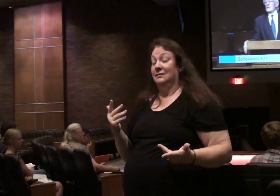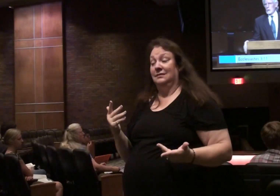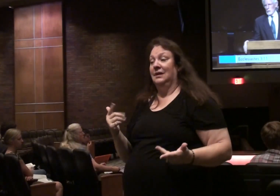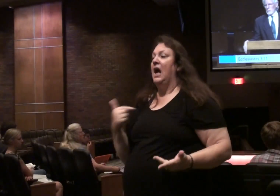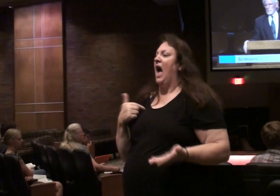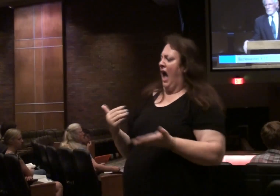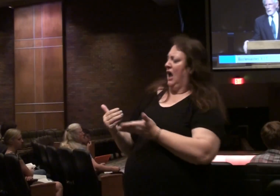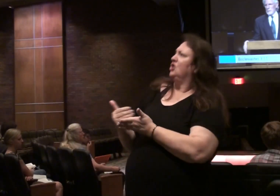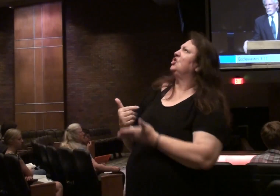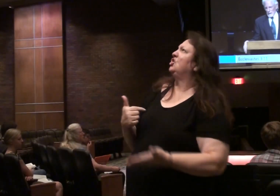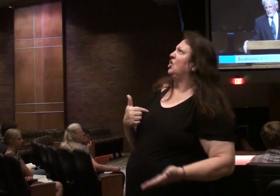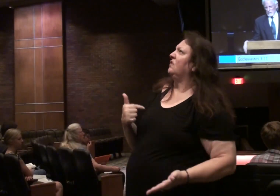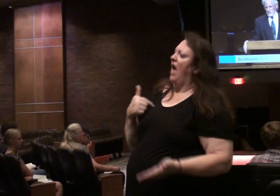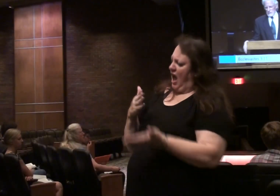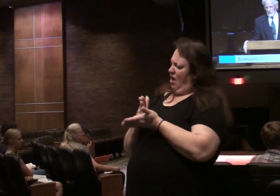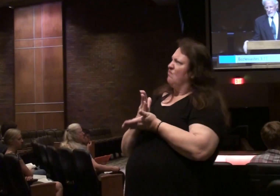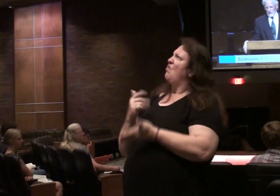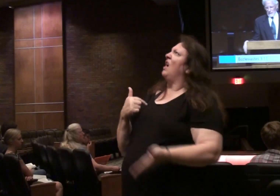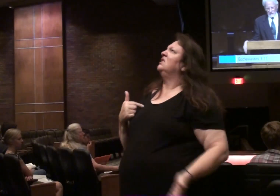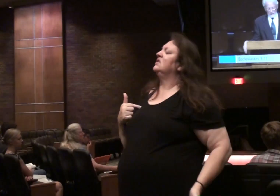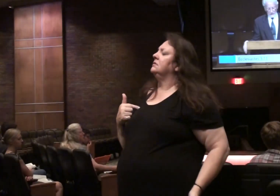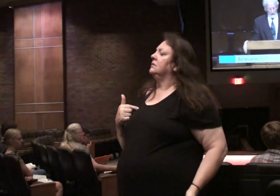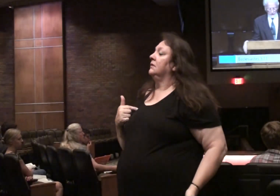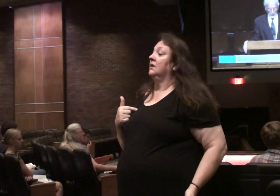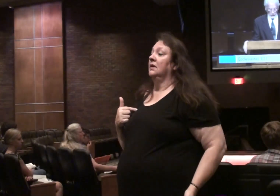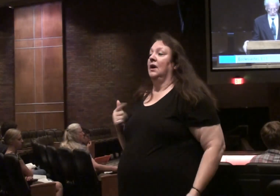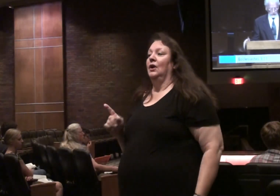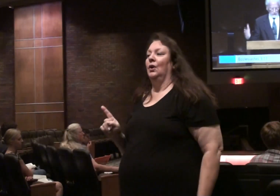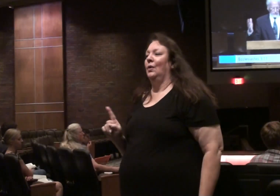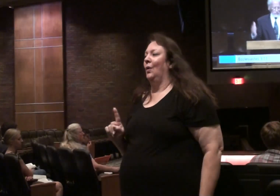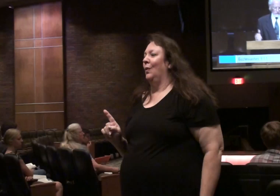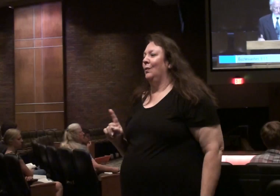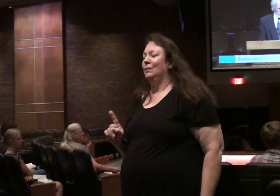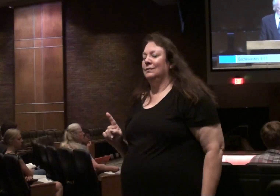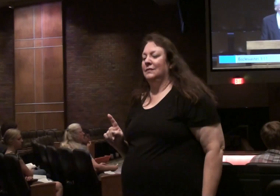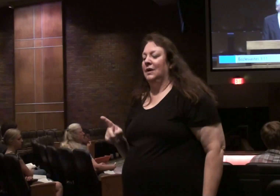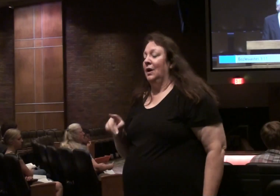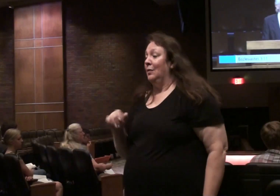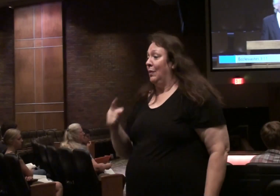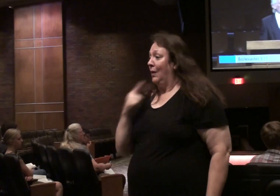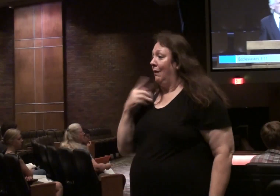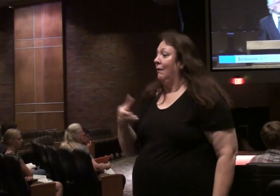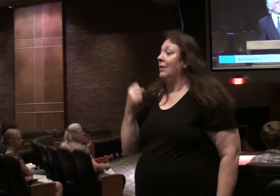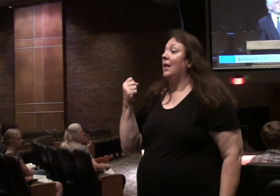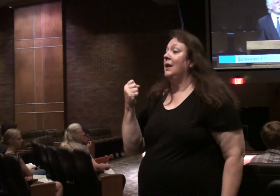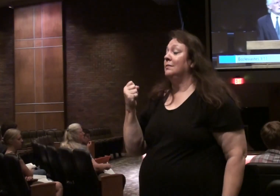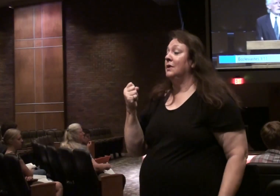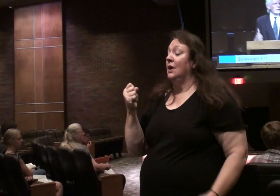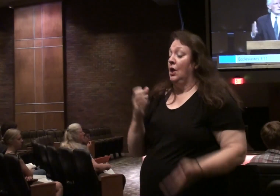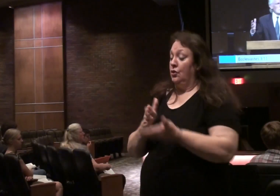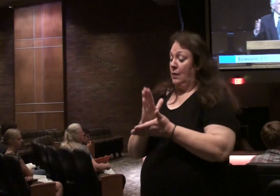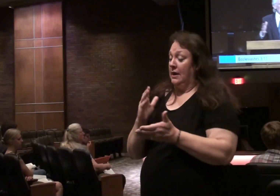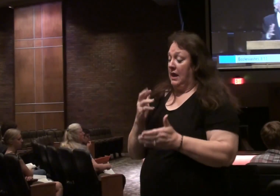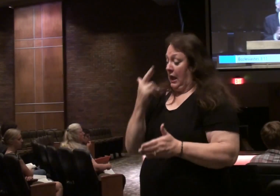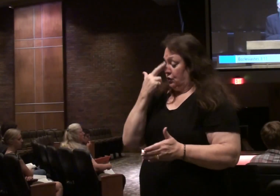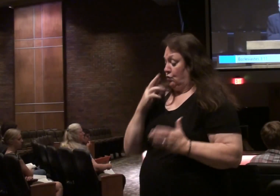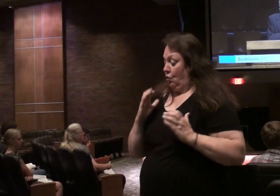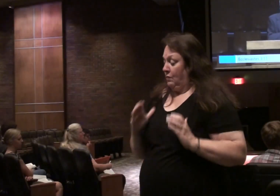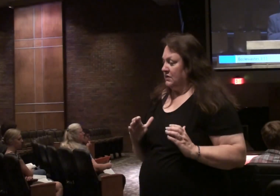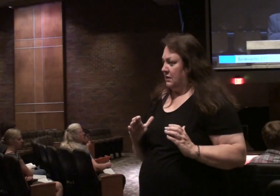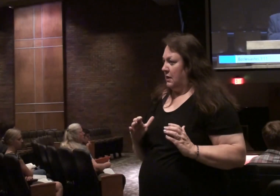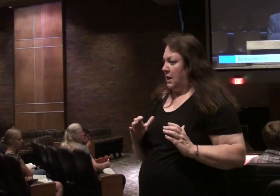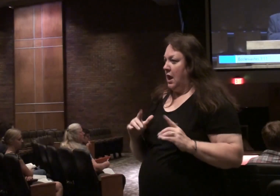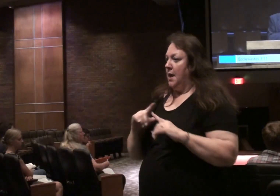I deserve. We have rights. Paul would claim his rights as a Roman citizen, but be careful. That doesn't pull us